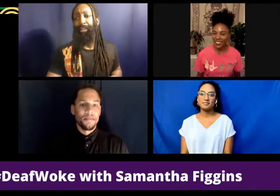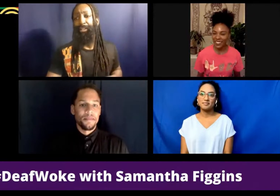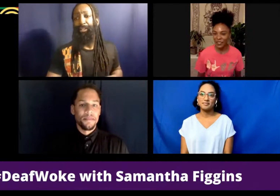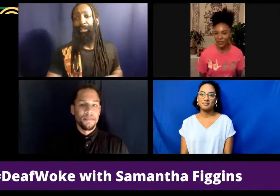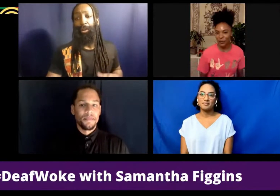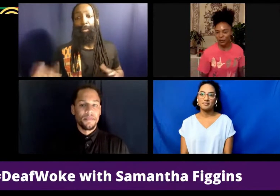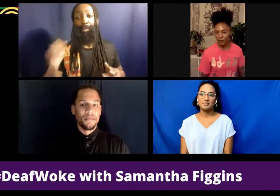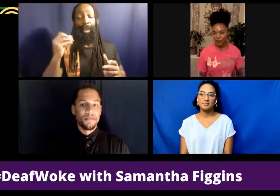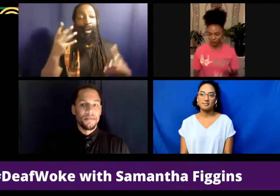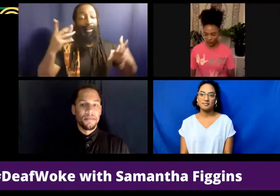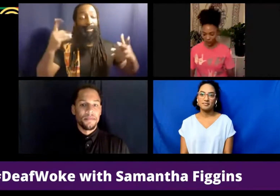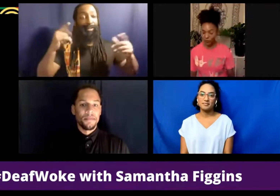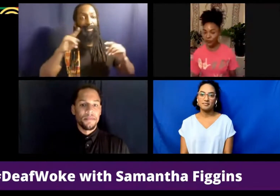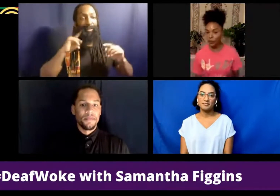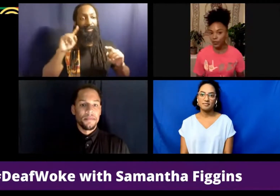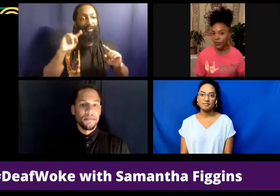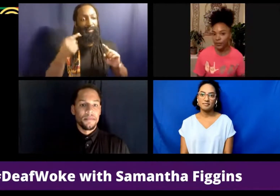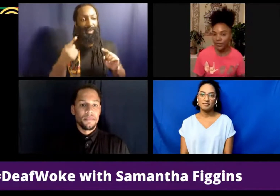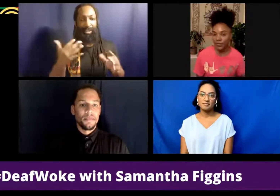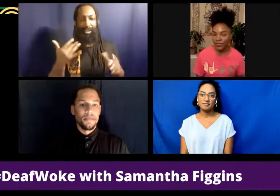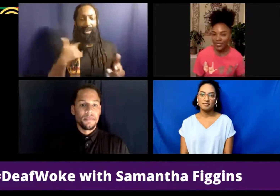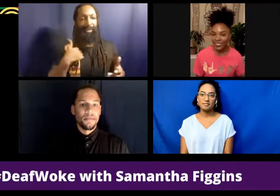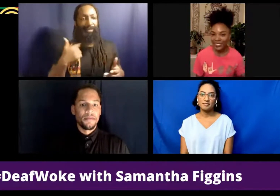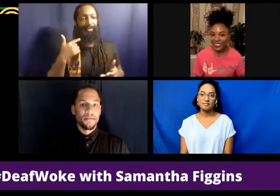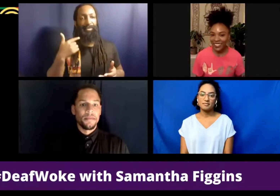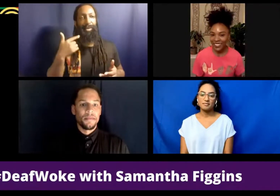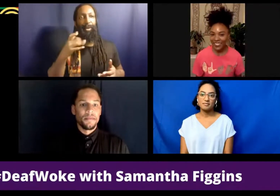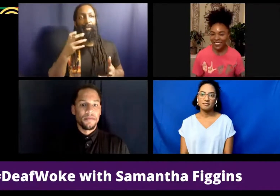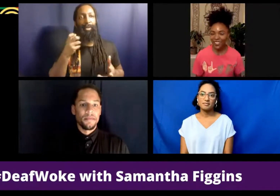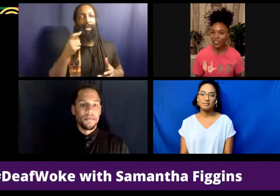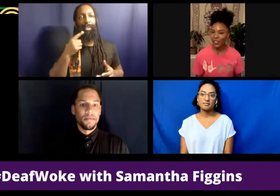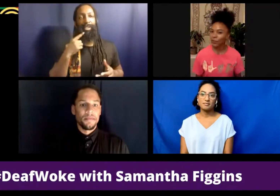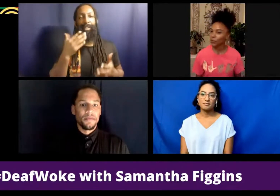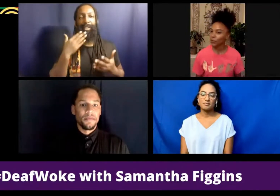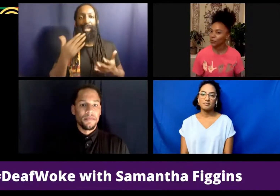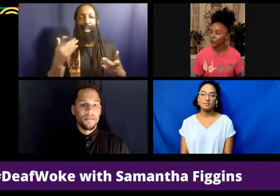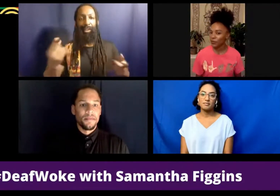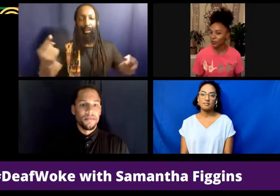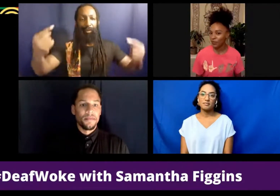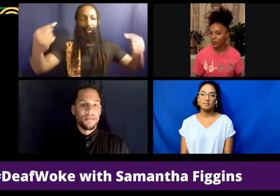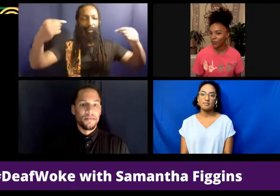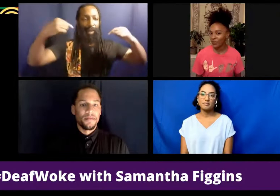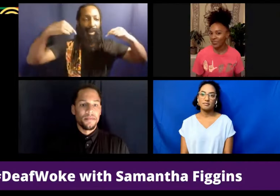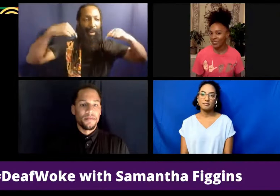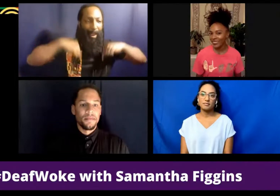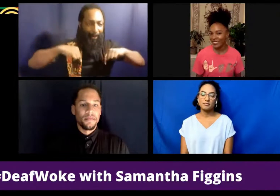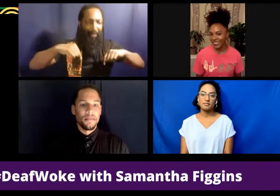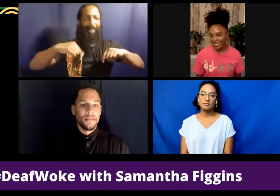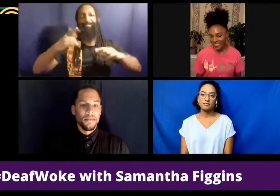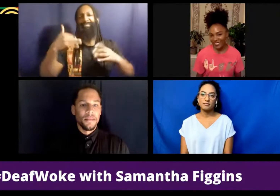Wait. So, first, I want to say thank you.